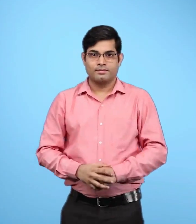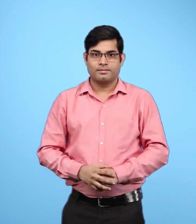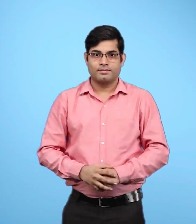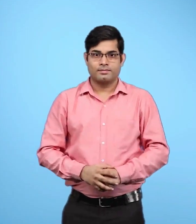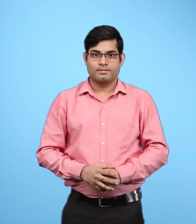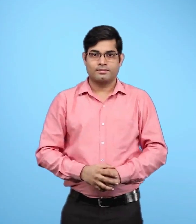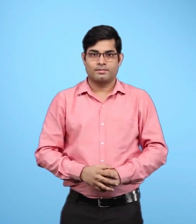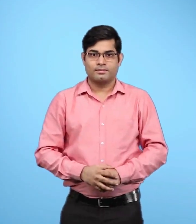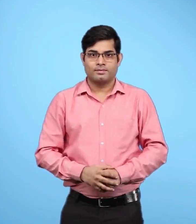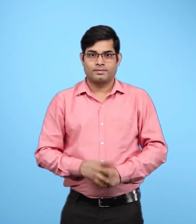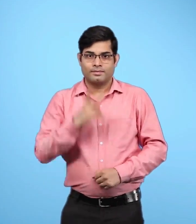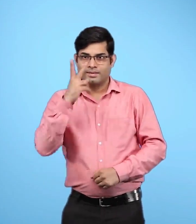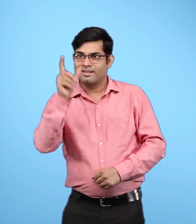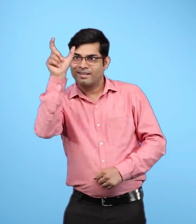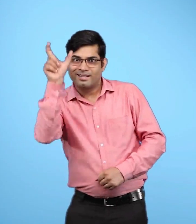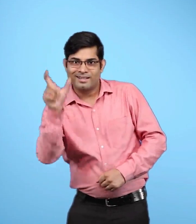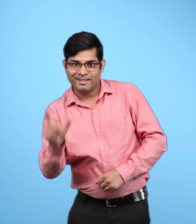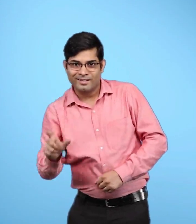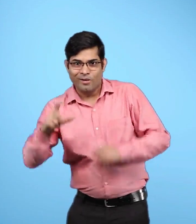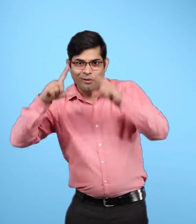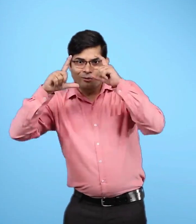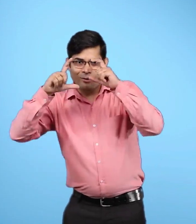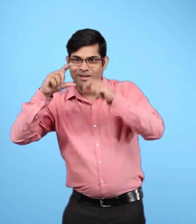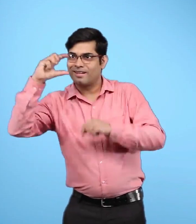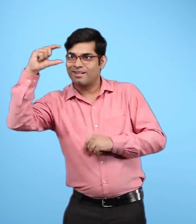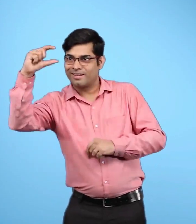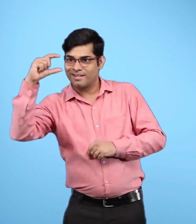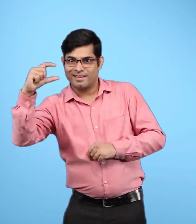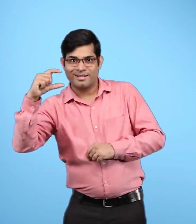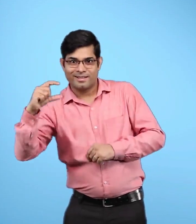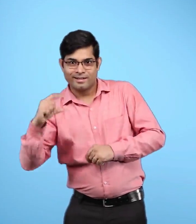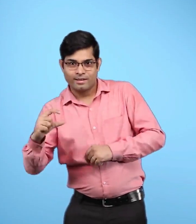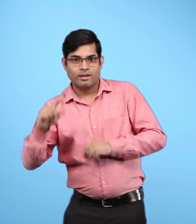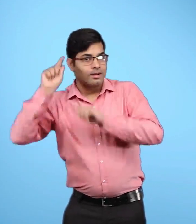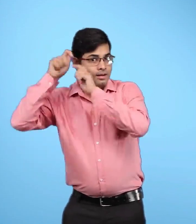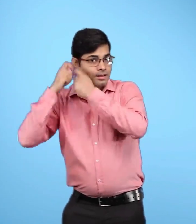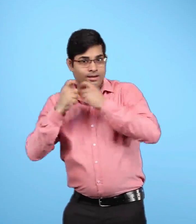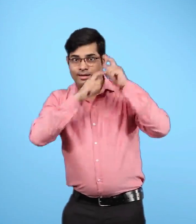question. In column 1, picture of children with different hairstyles is given.